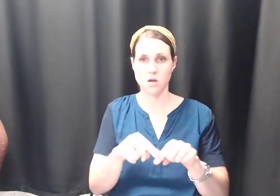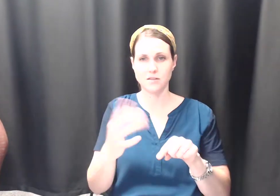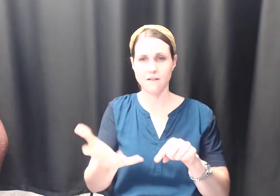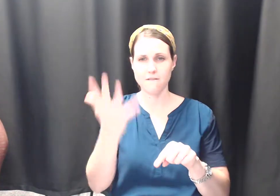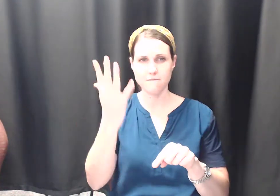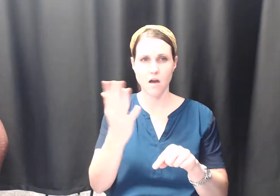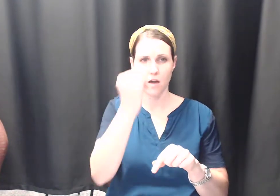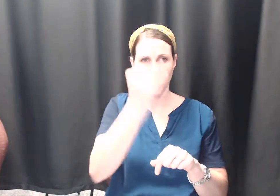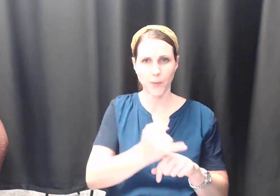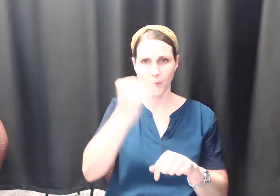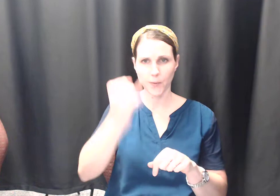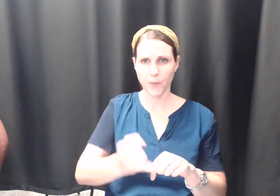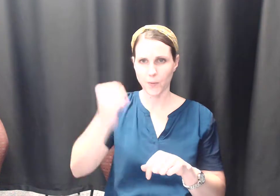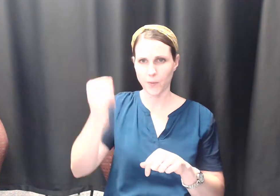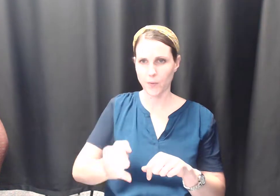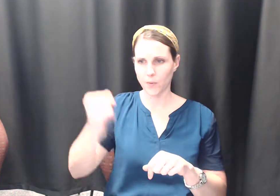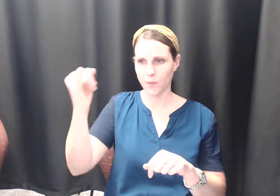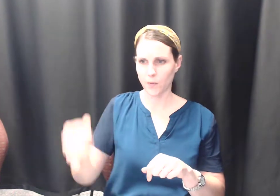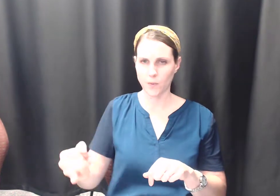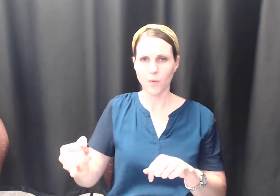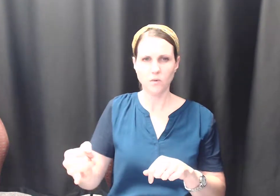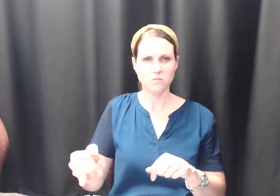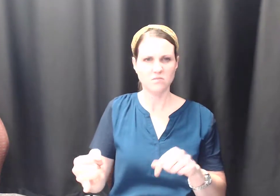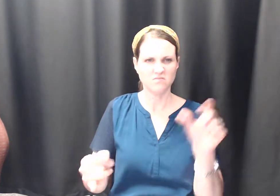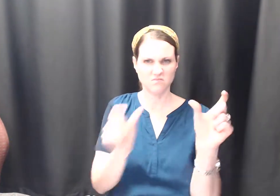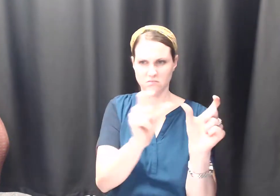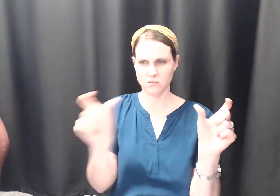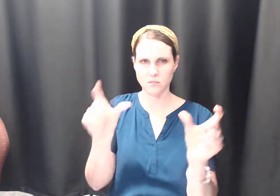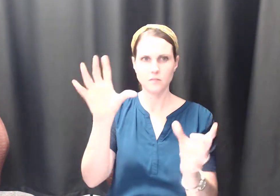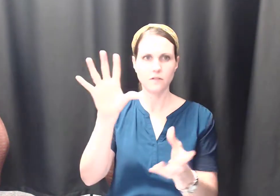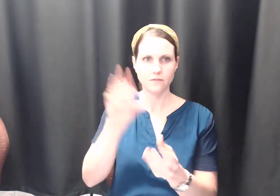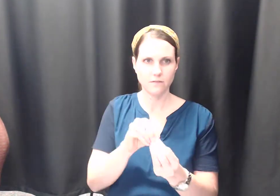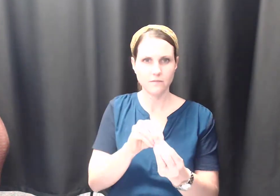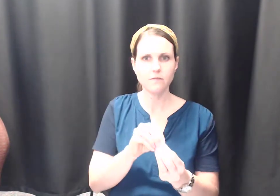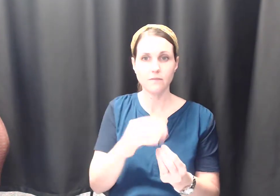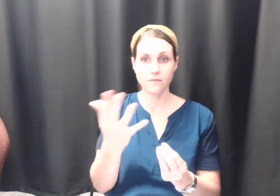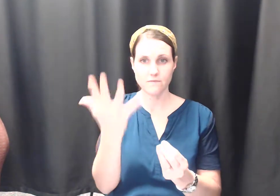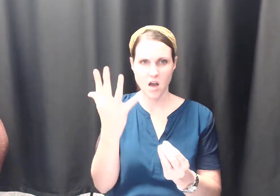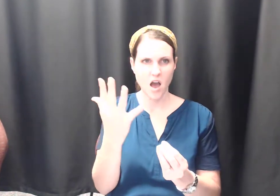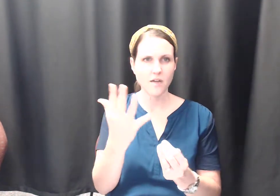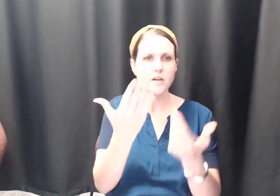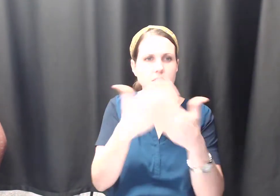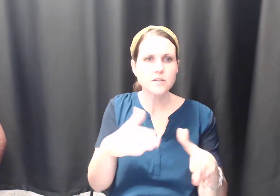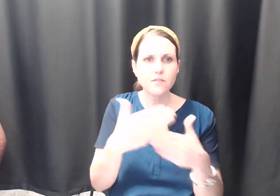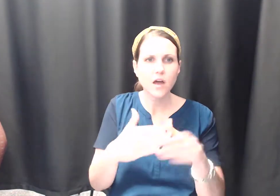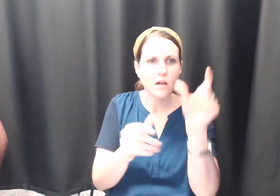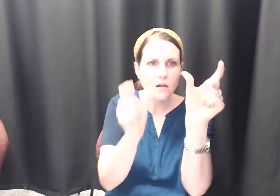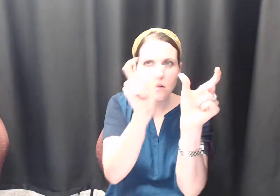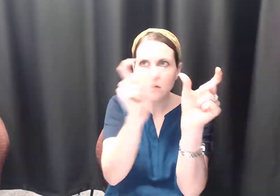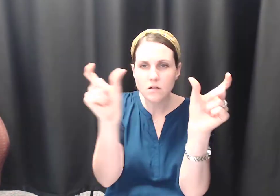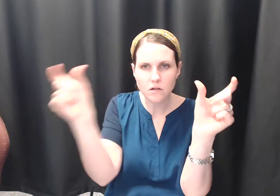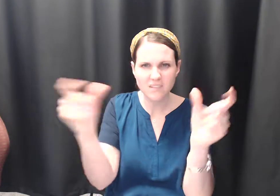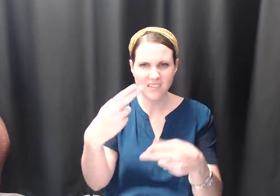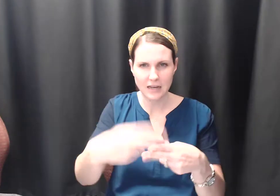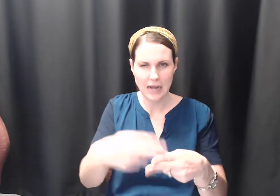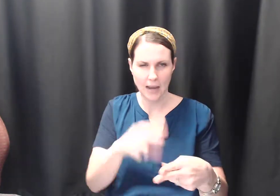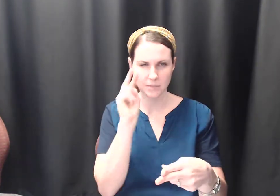them: living situation, family and social relations, physical and psychological health, social and antisocial